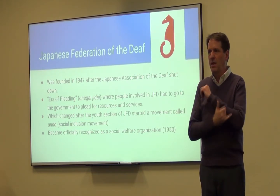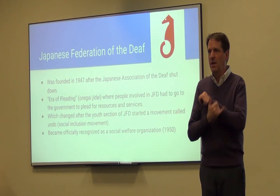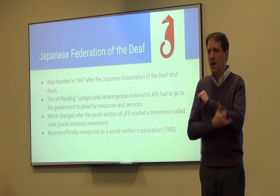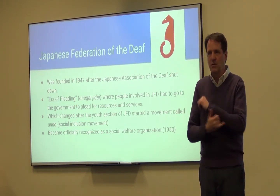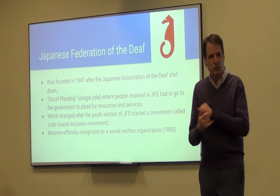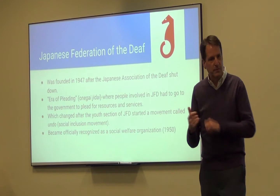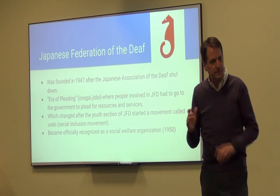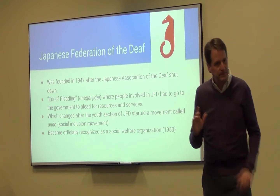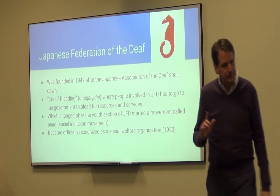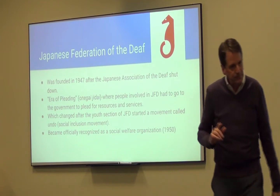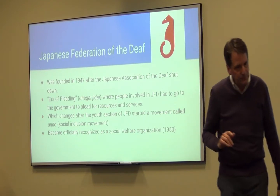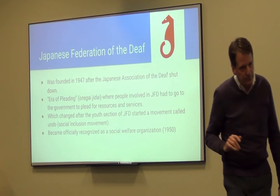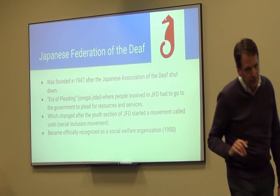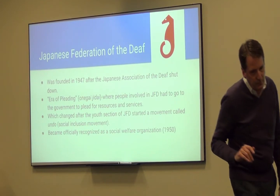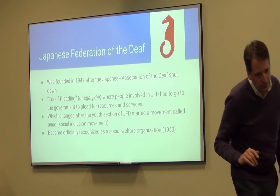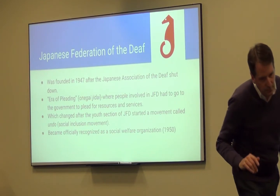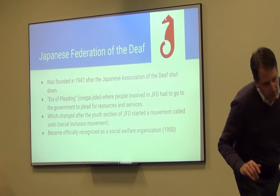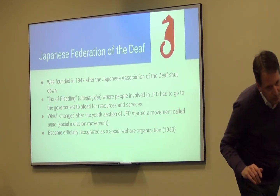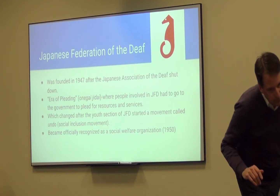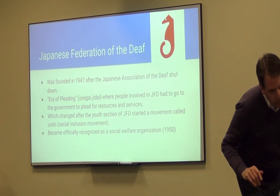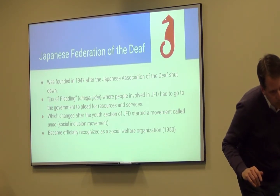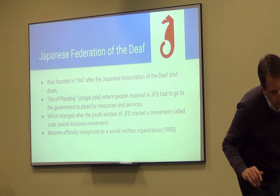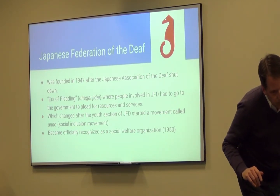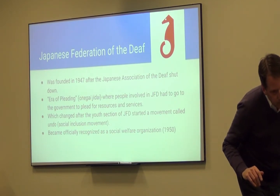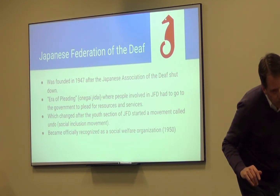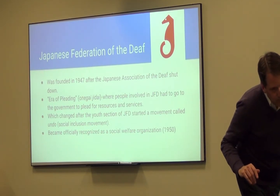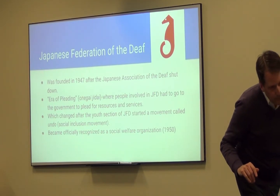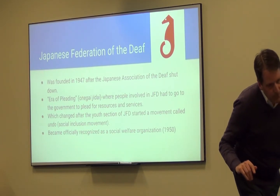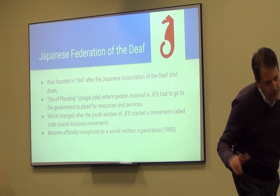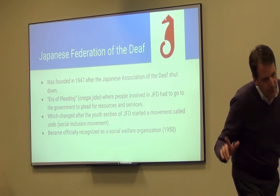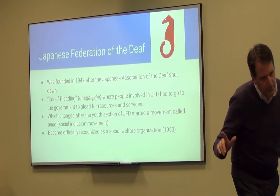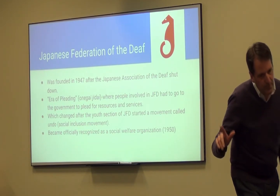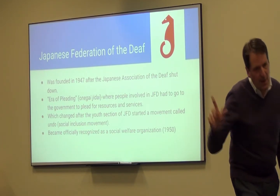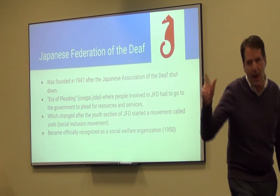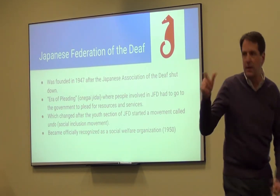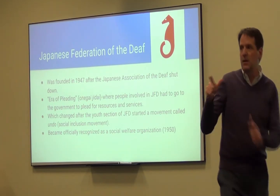try and be more of a peaceful country while also building up their military.